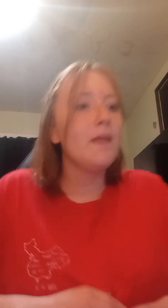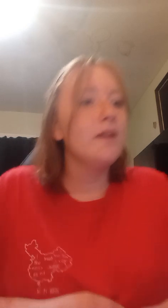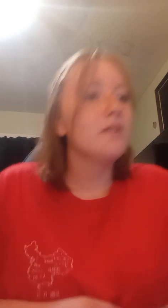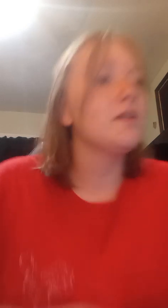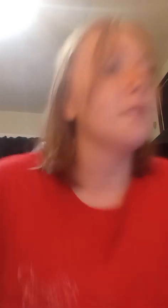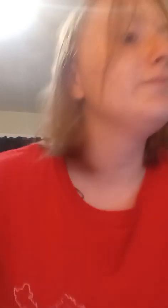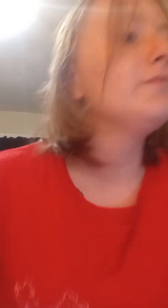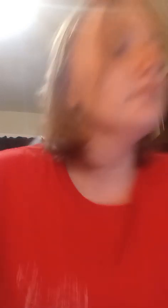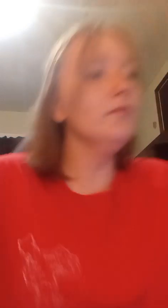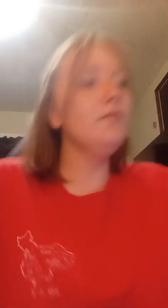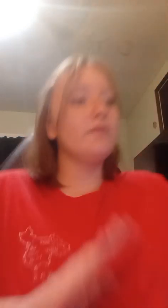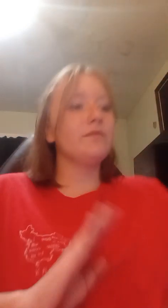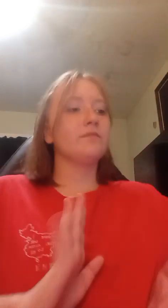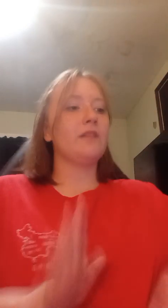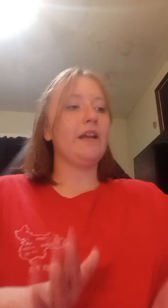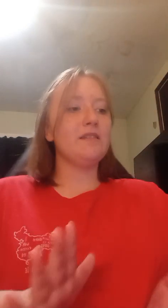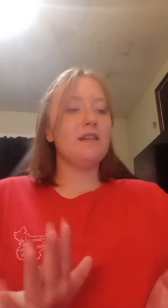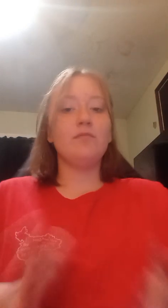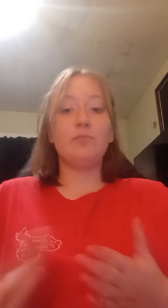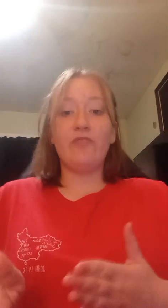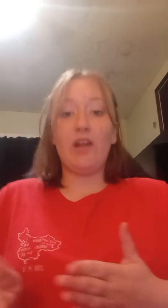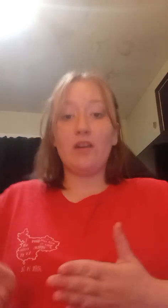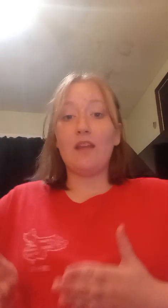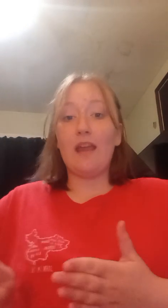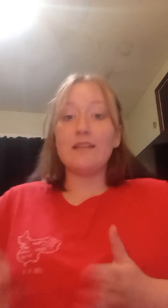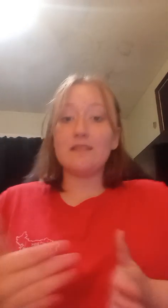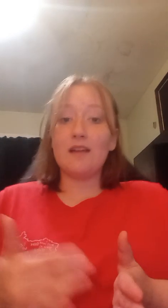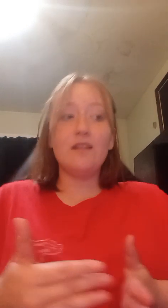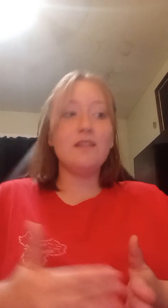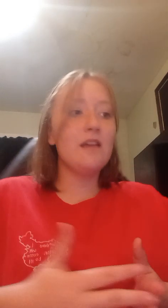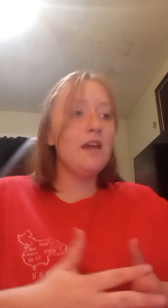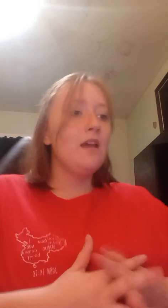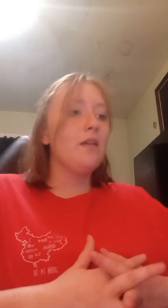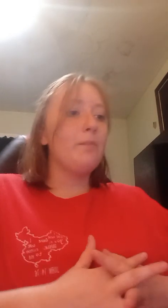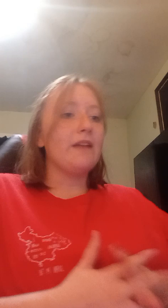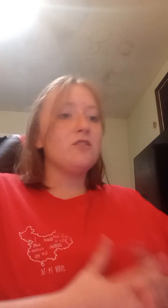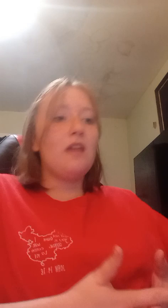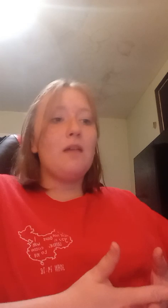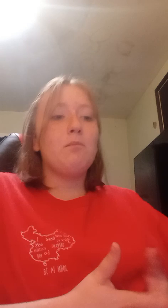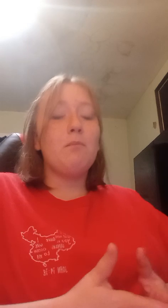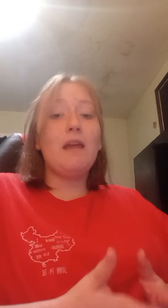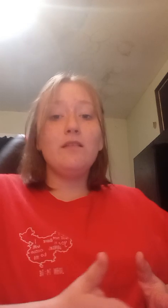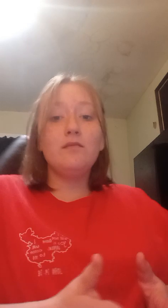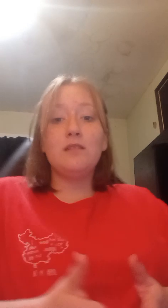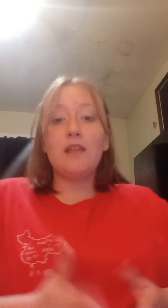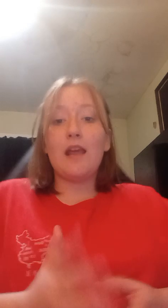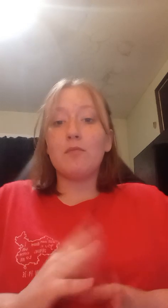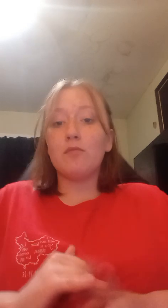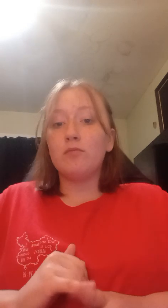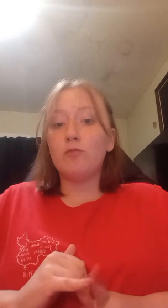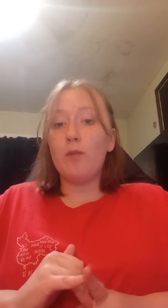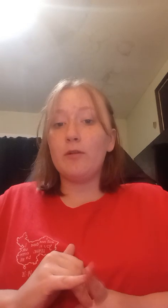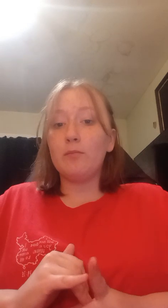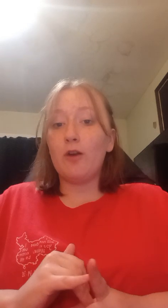So, like I said, found it in the 80s and 90s by two men named Robert McCrae and